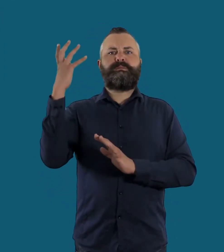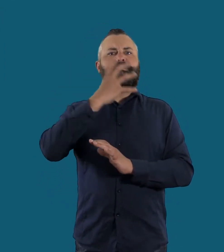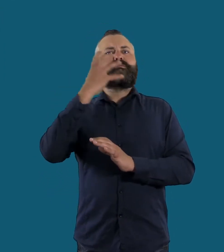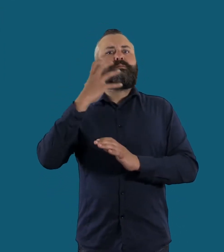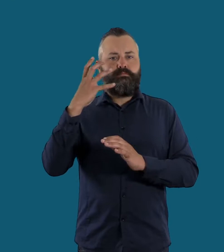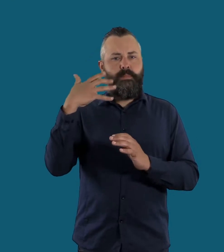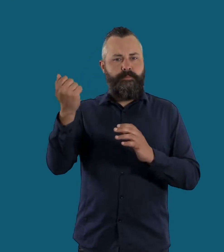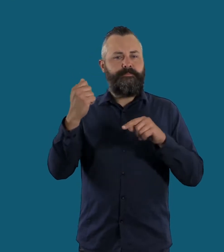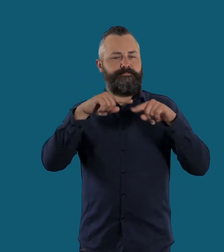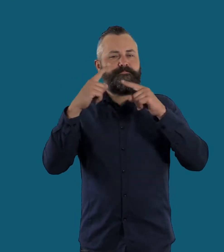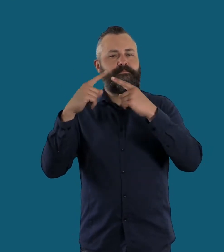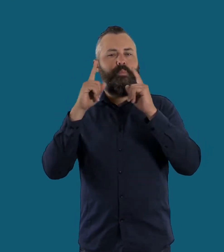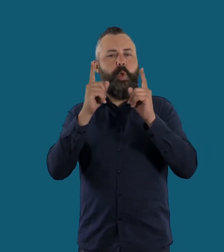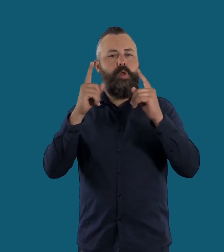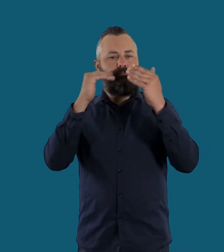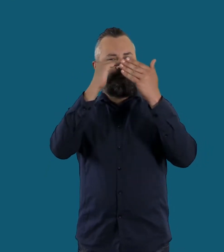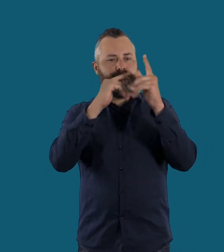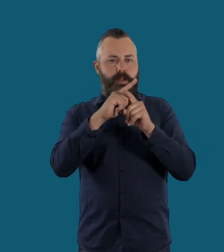I will explain the fire danger ratings and the impacts.